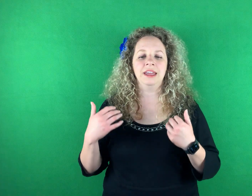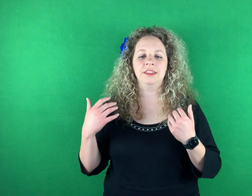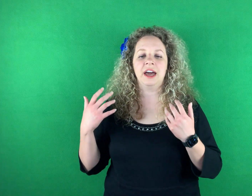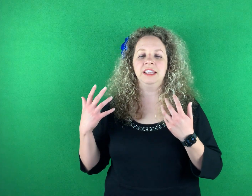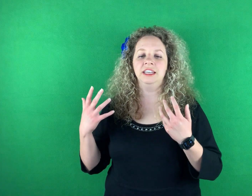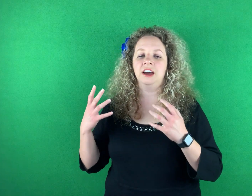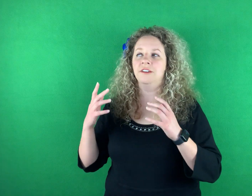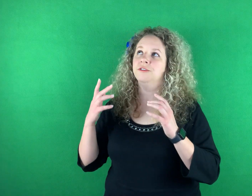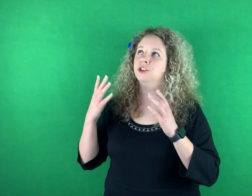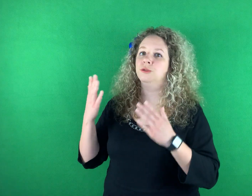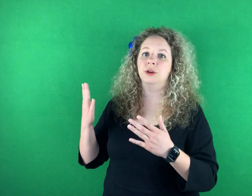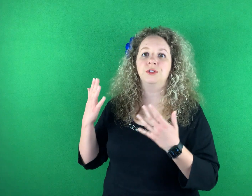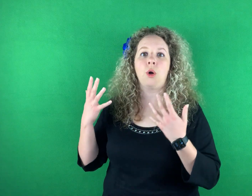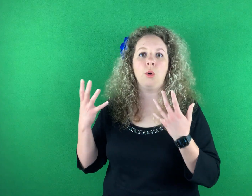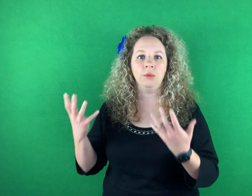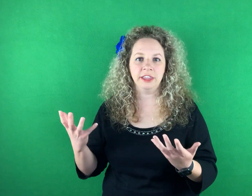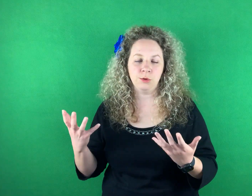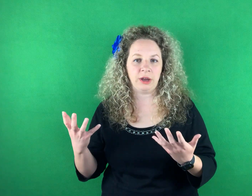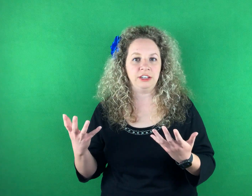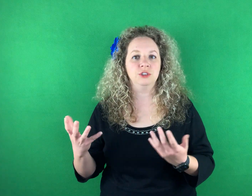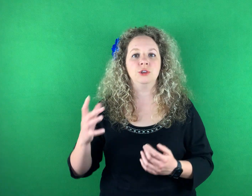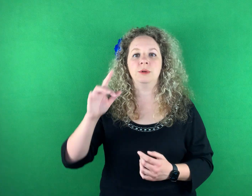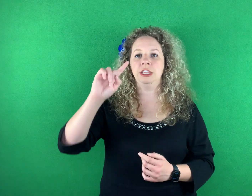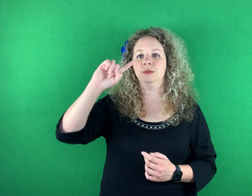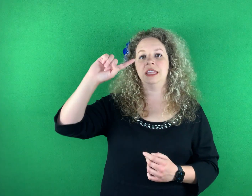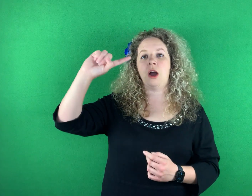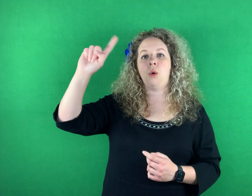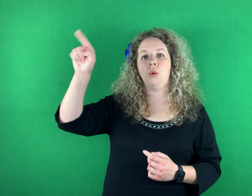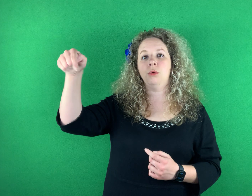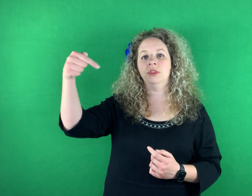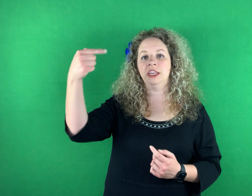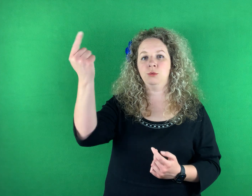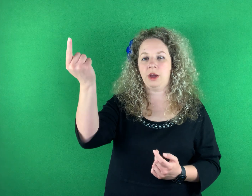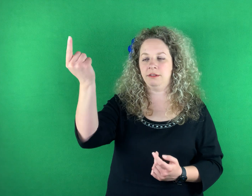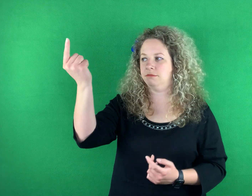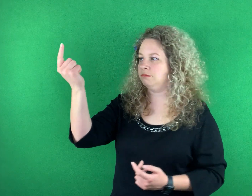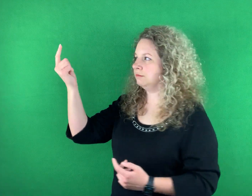in the idea of you are the only one. So you want to use that only one,